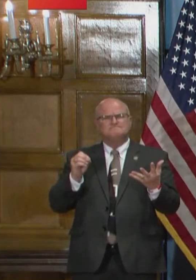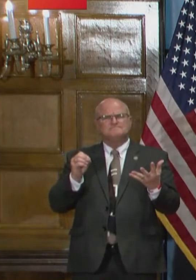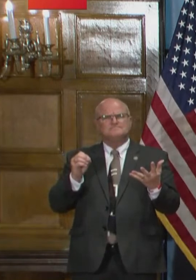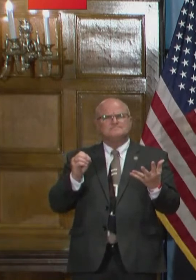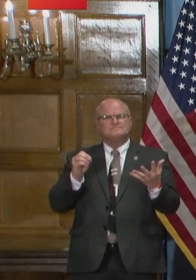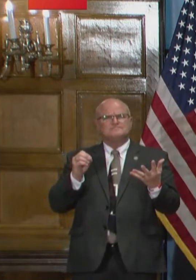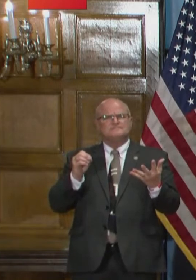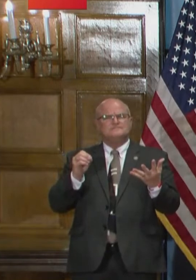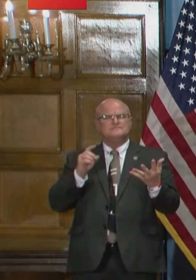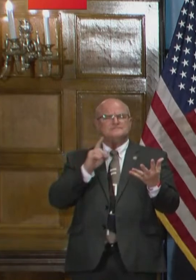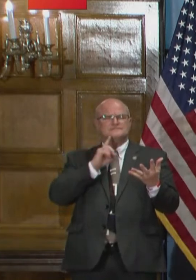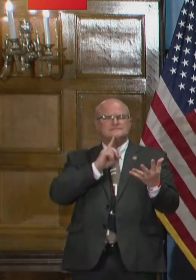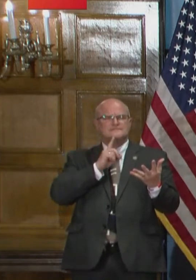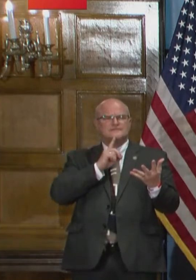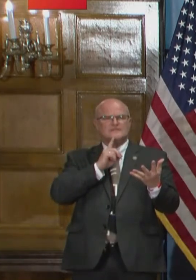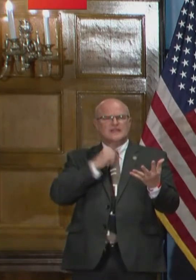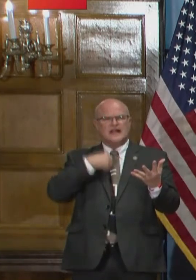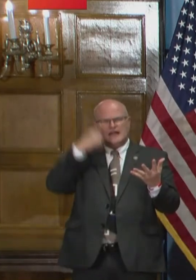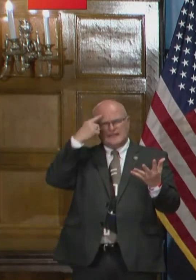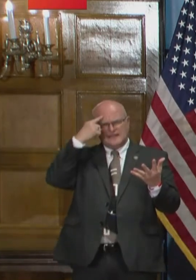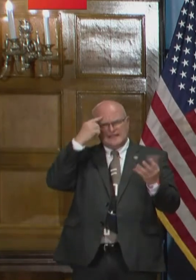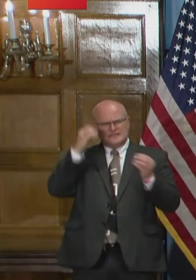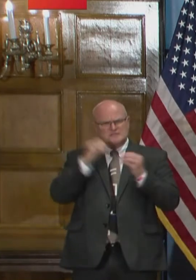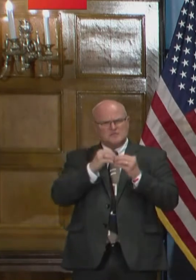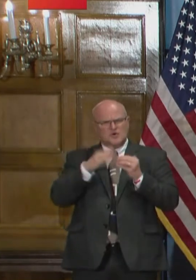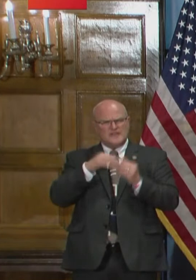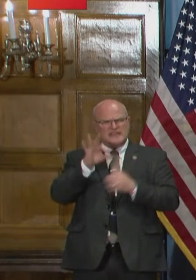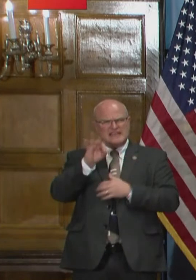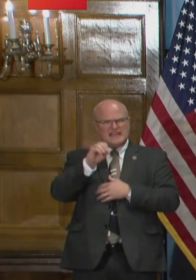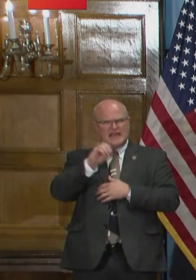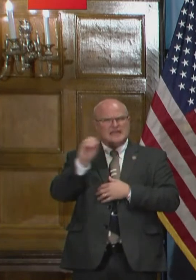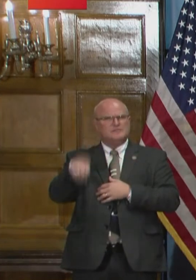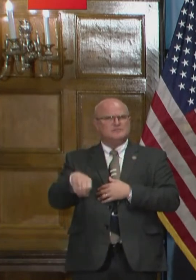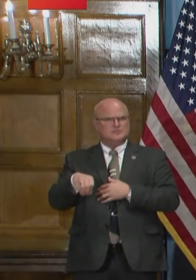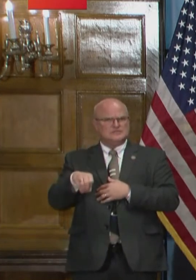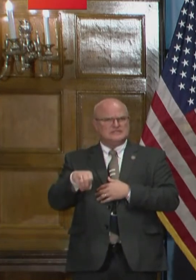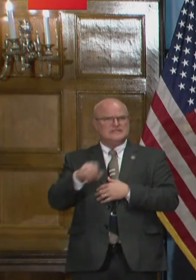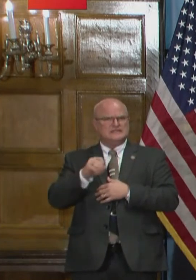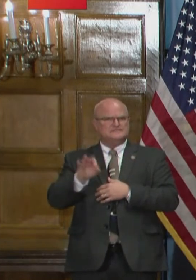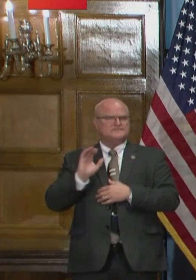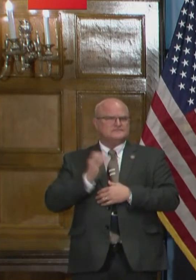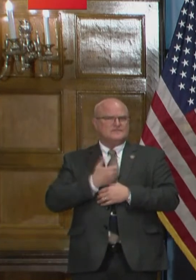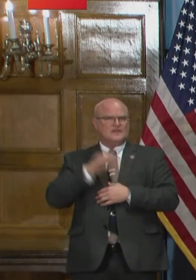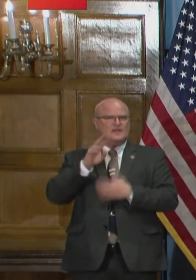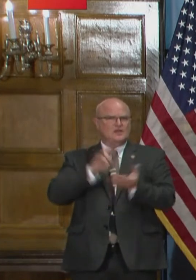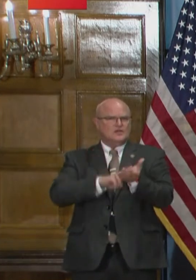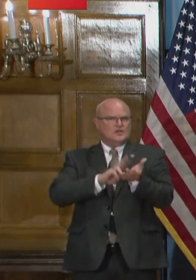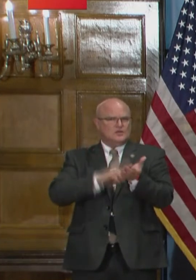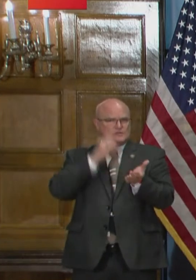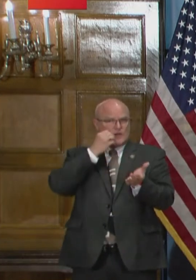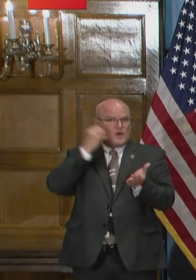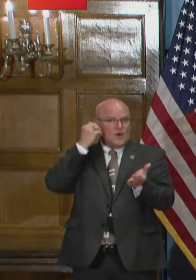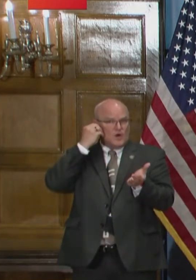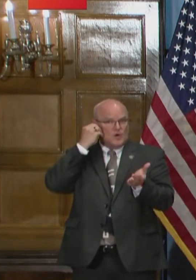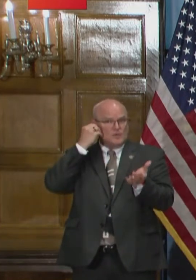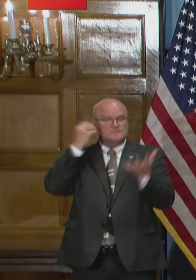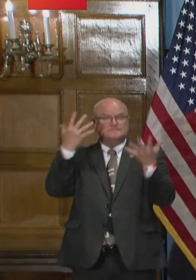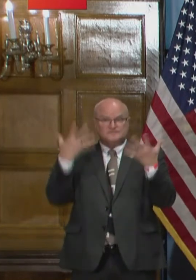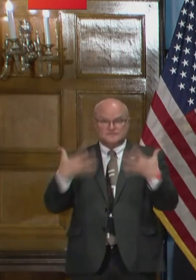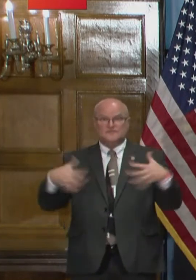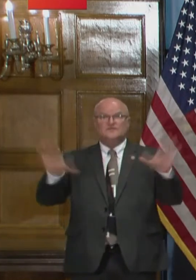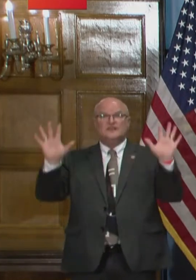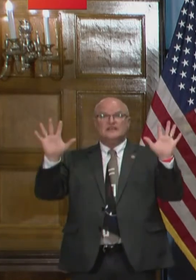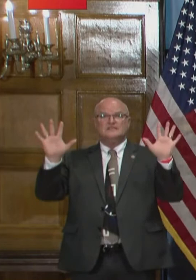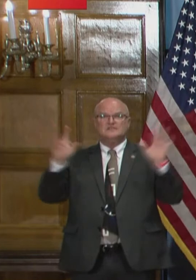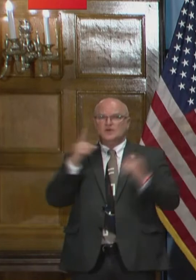I believe it's well over 90% of our nursing home facilities have had at least